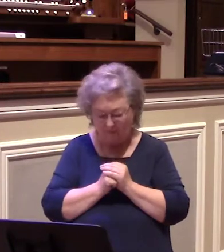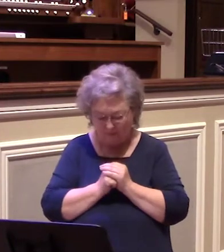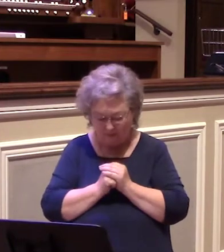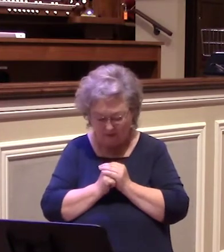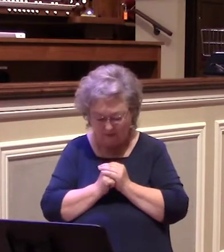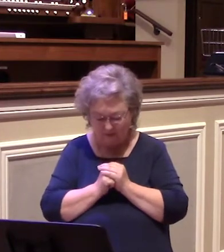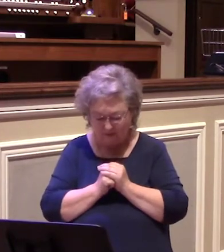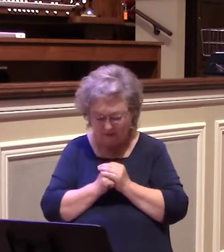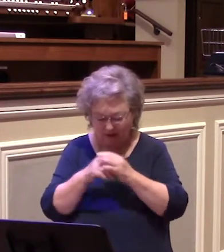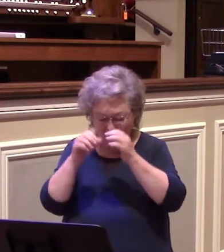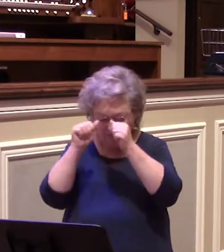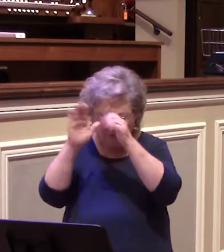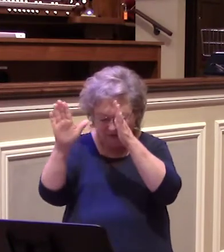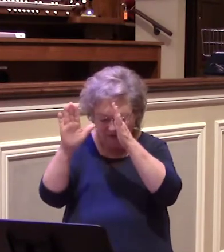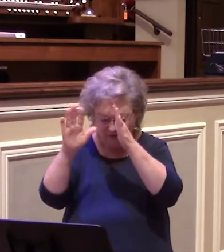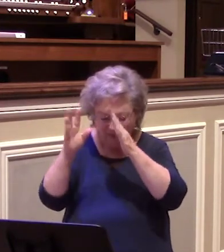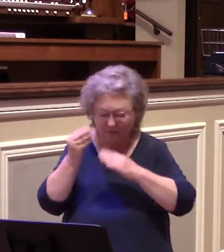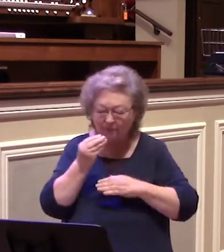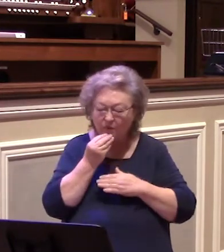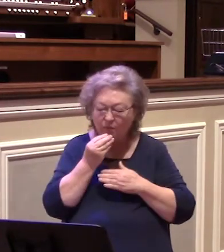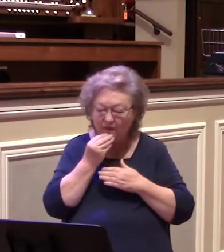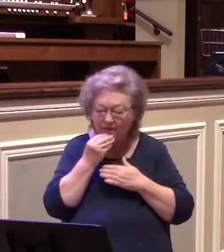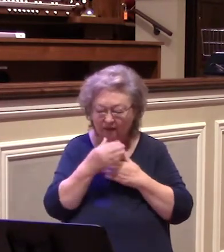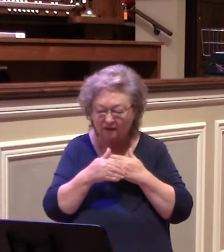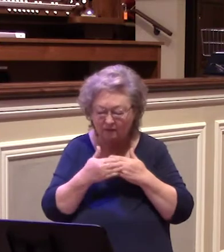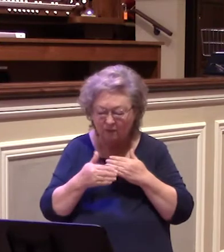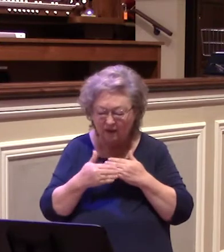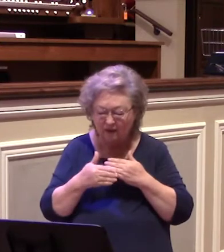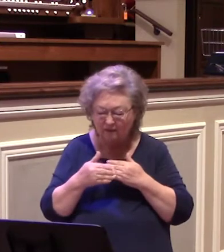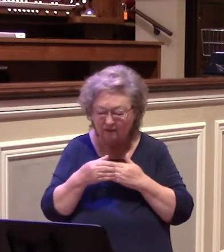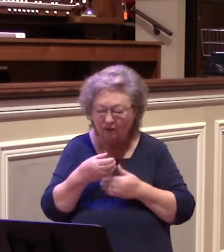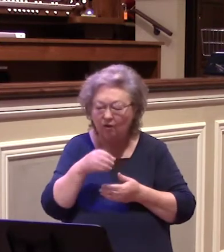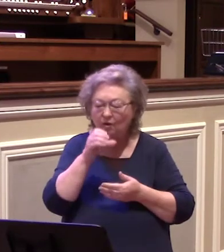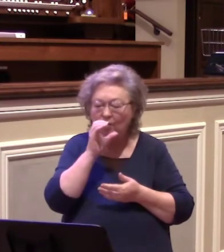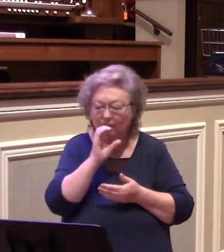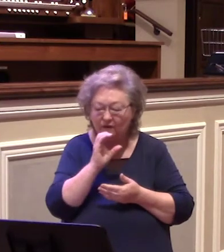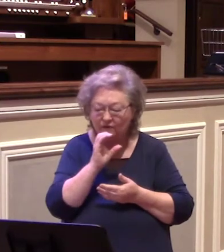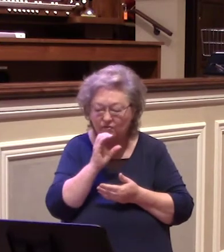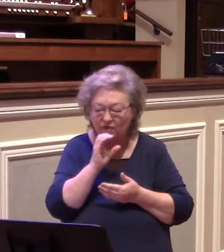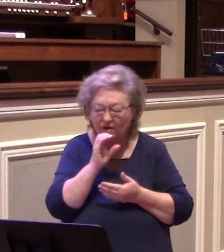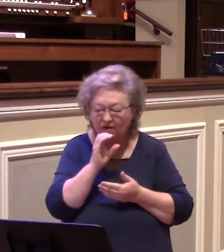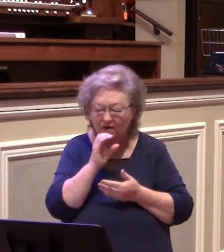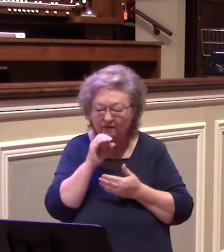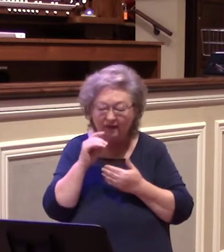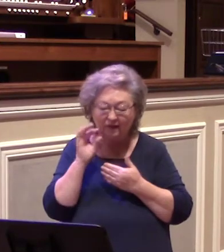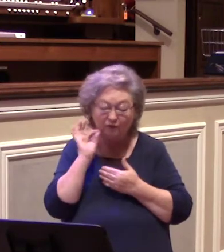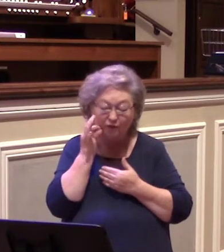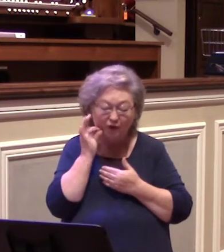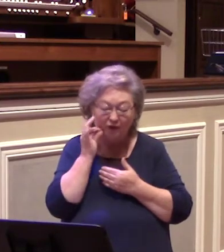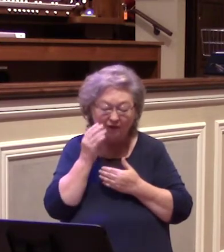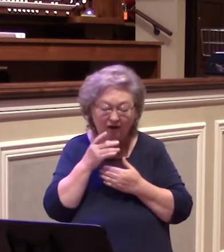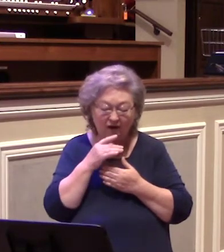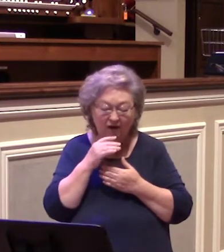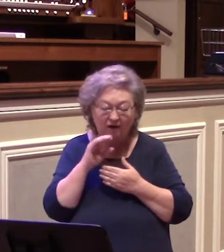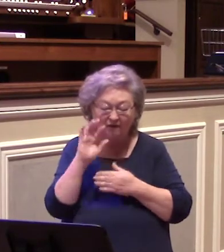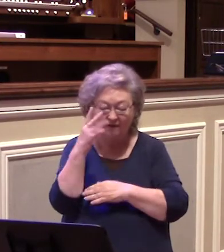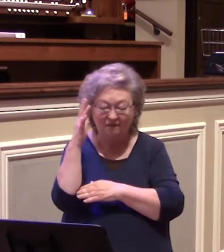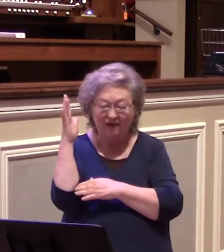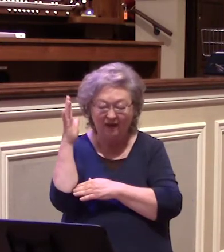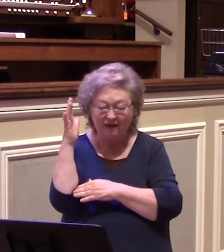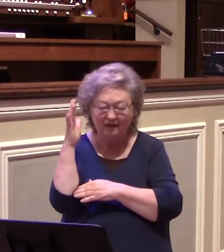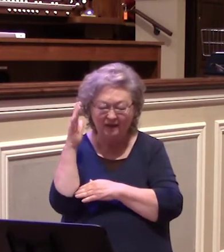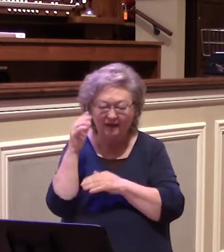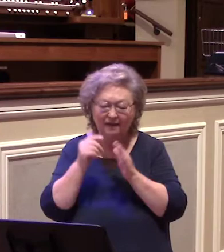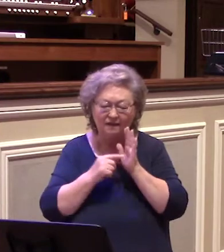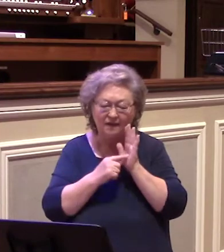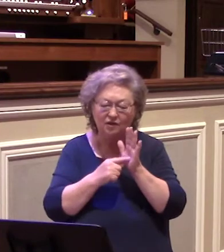bread, the fruit of the vine, a symbol of blood shed for us.